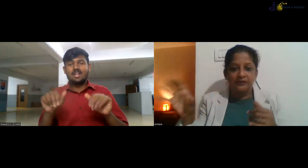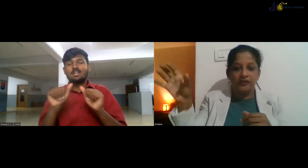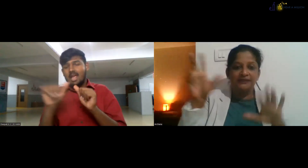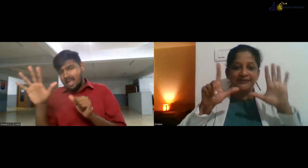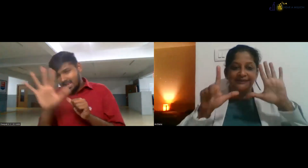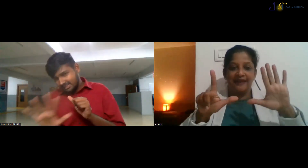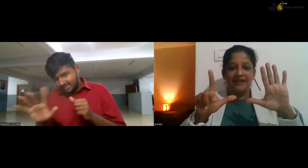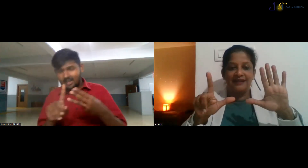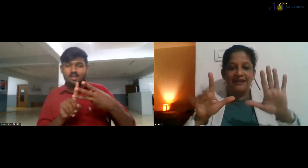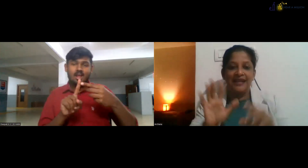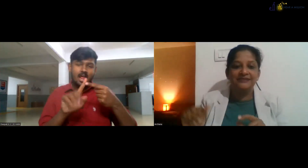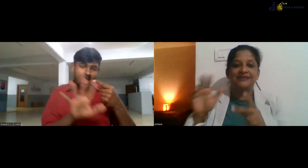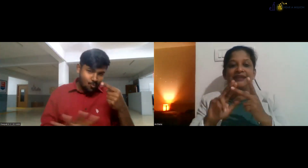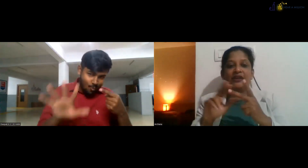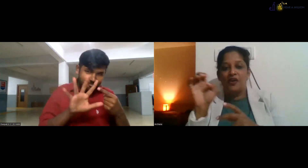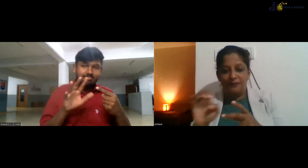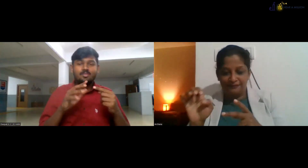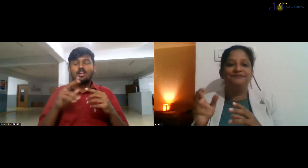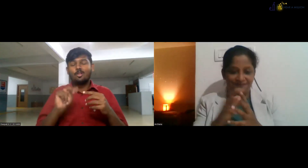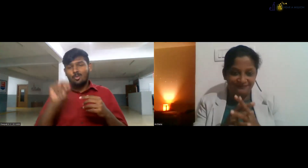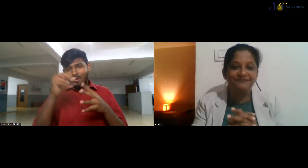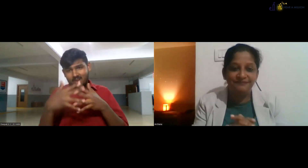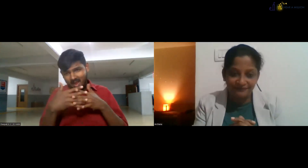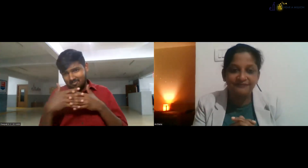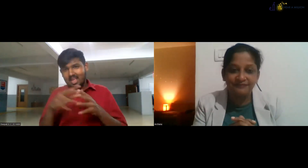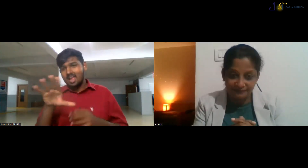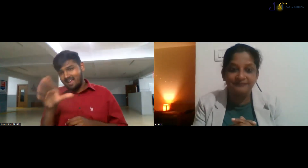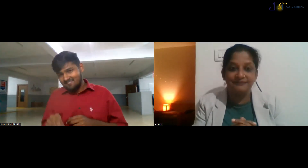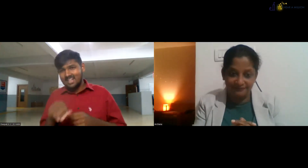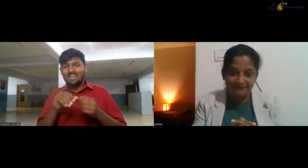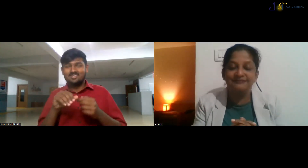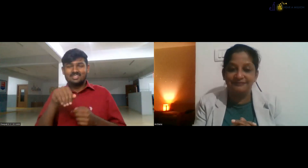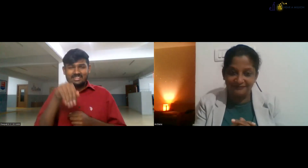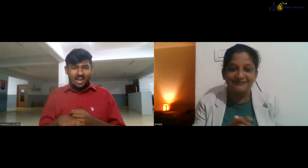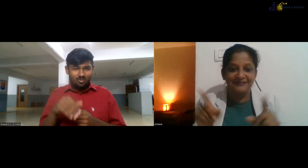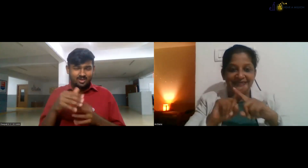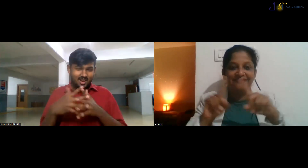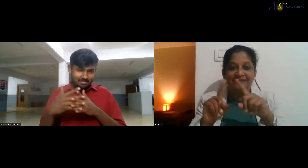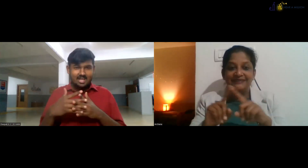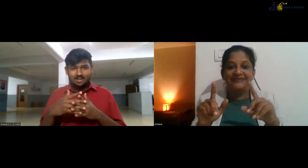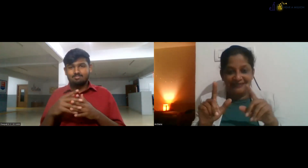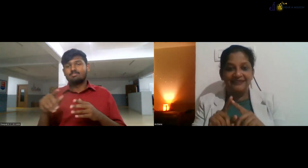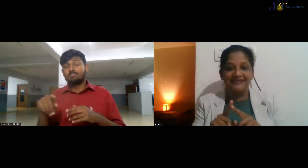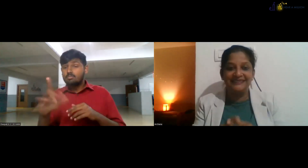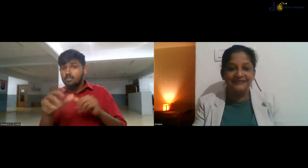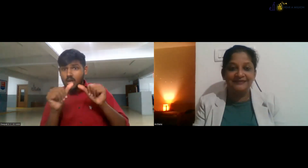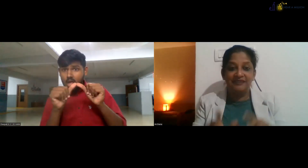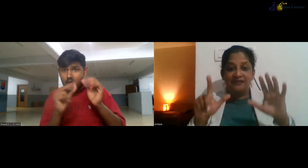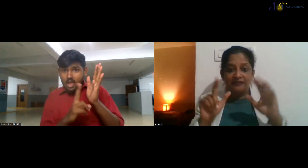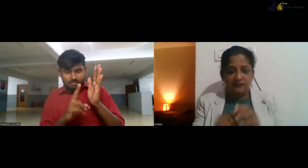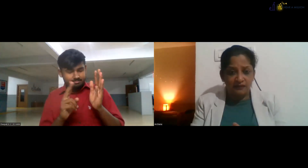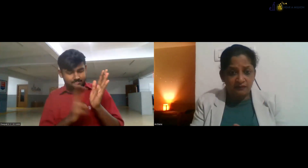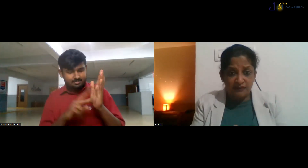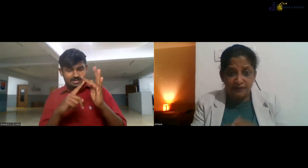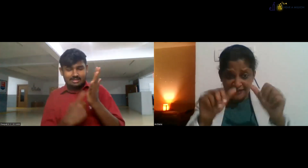continents, seven continents, and Yeah, like Asia, Europe, North America, South